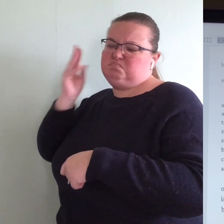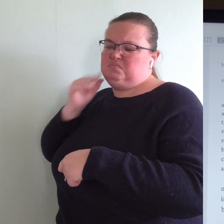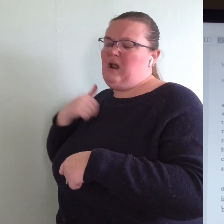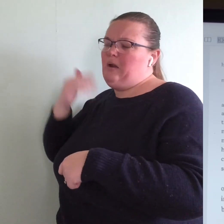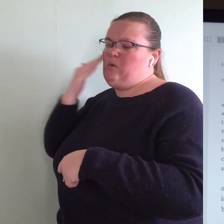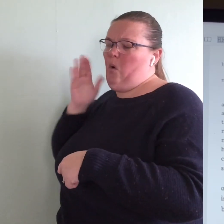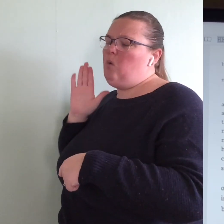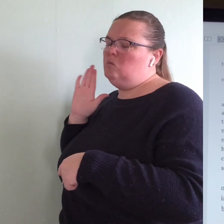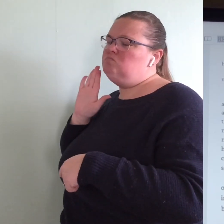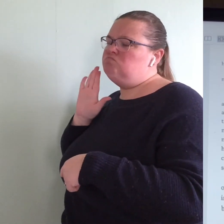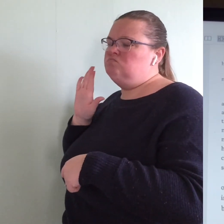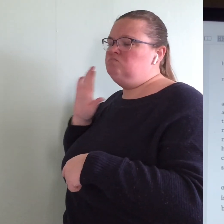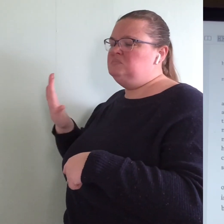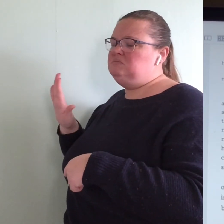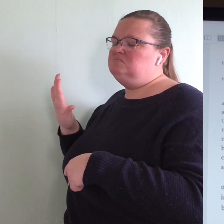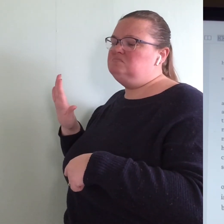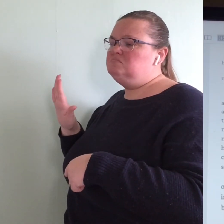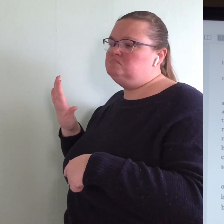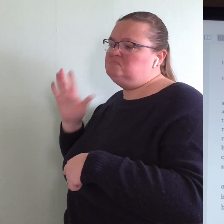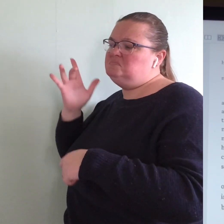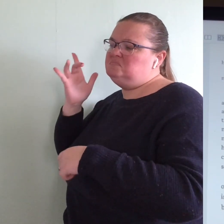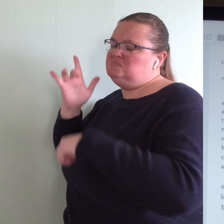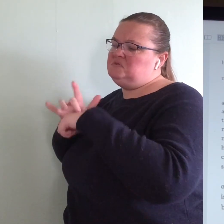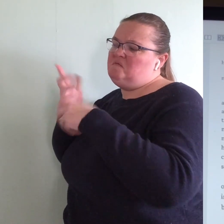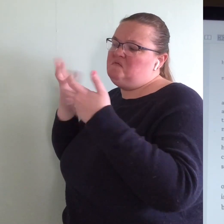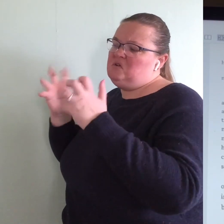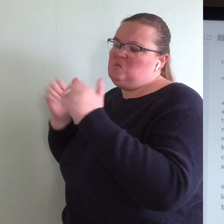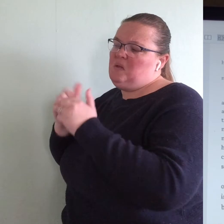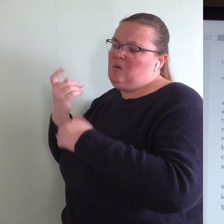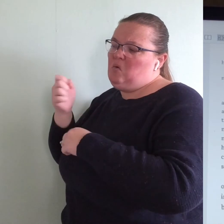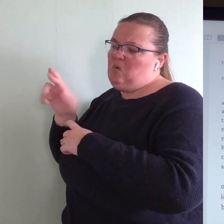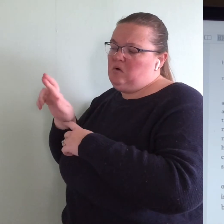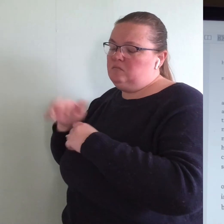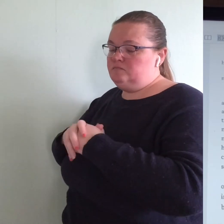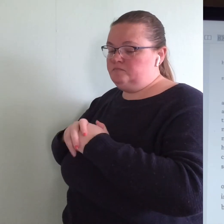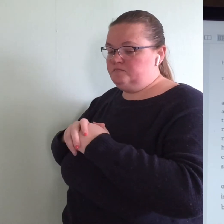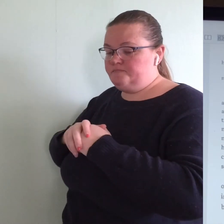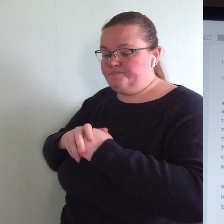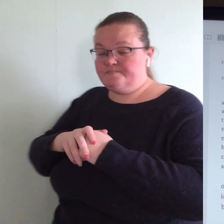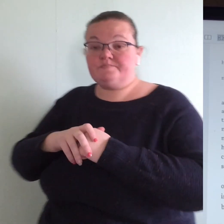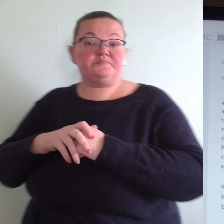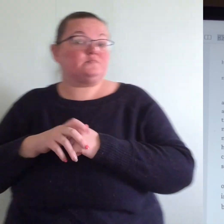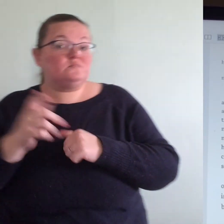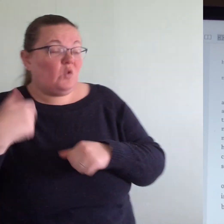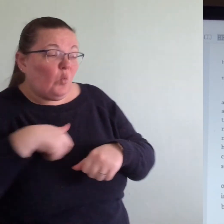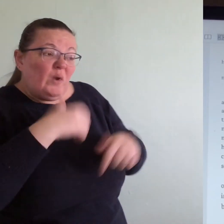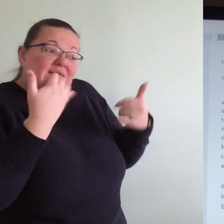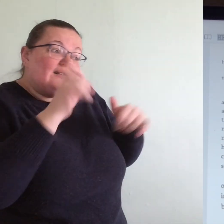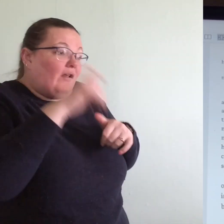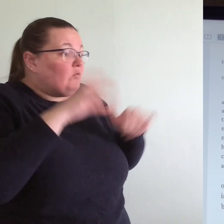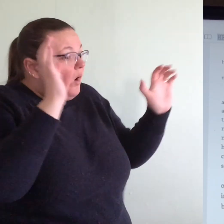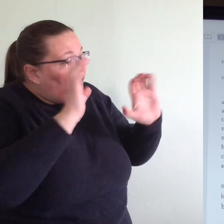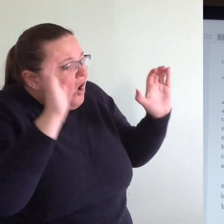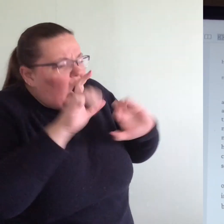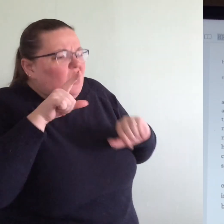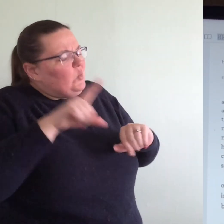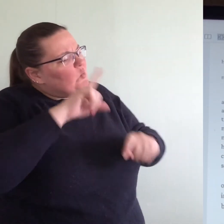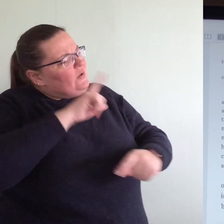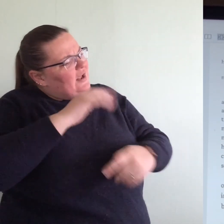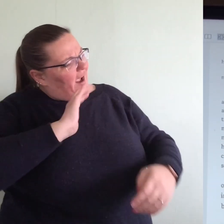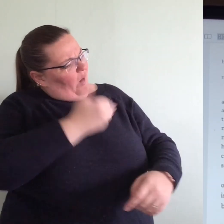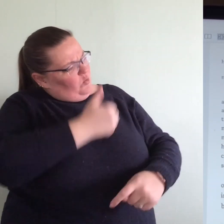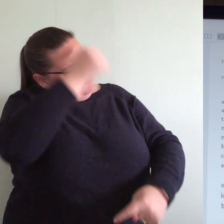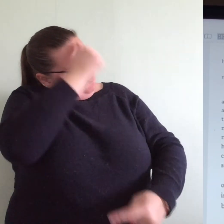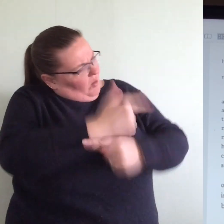eyes. All the same, said Peter in a rather choking sort of voice, we'll still have to go and look for him. He is our brother